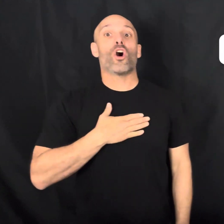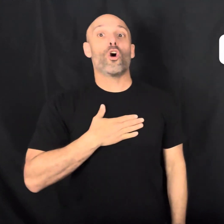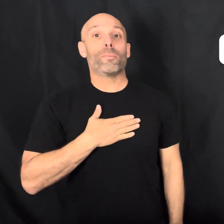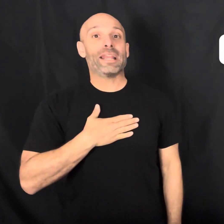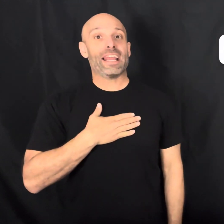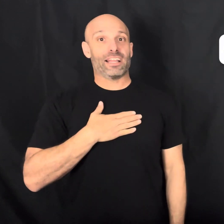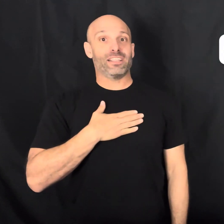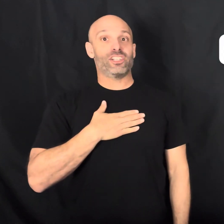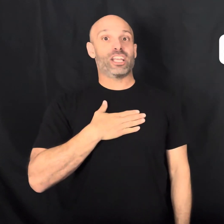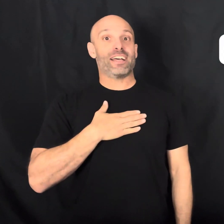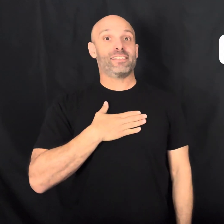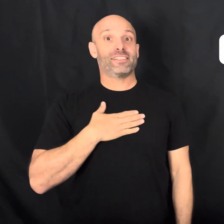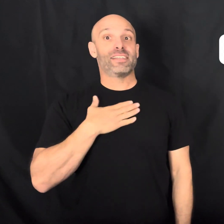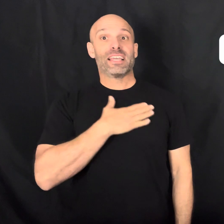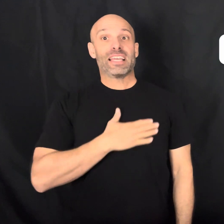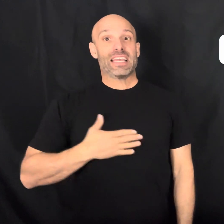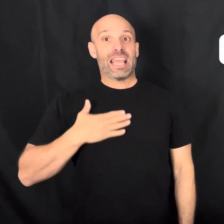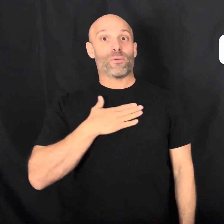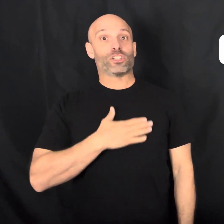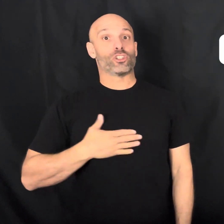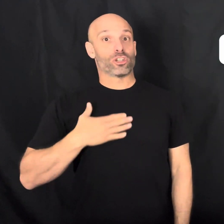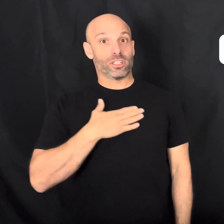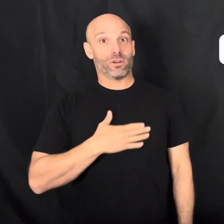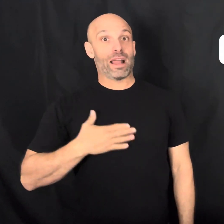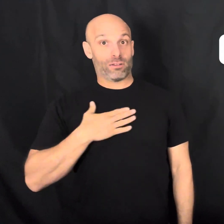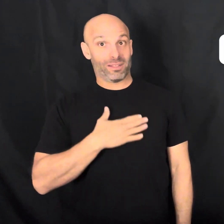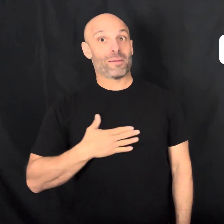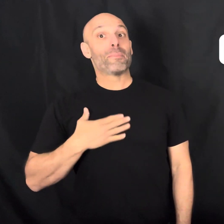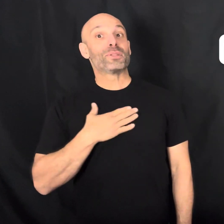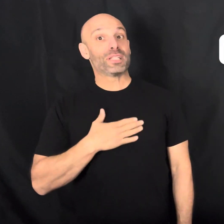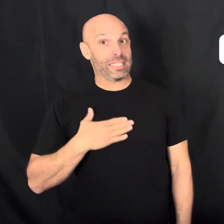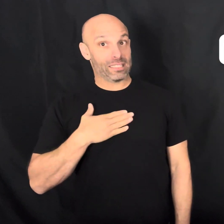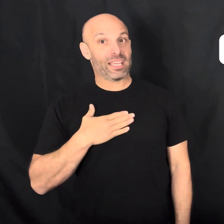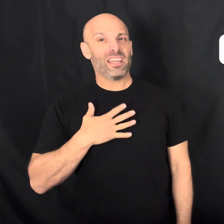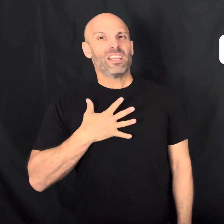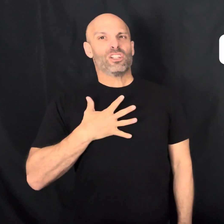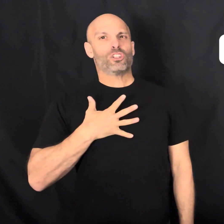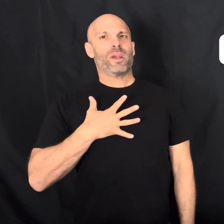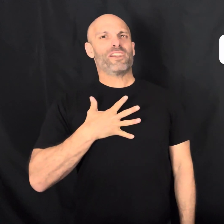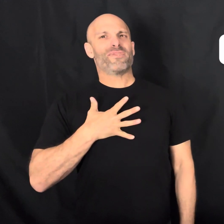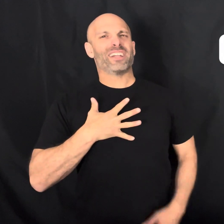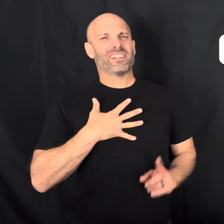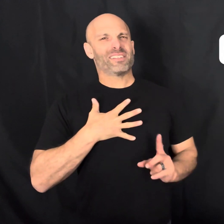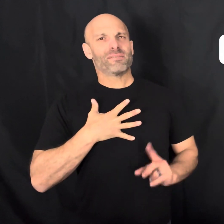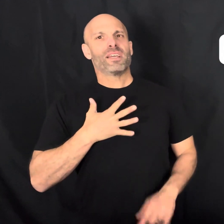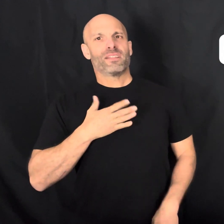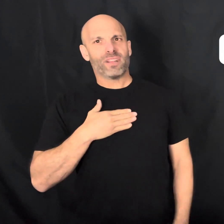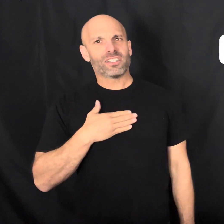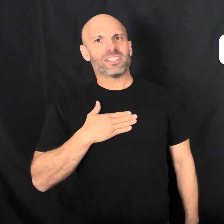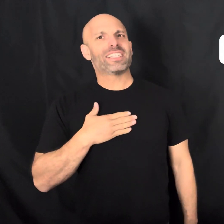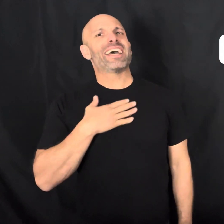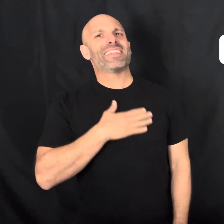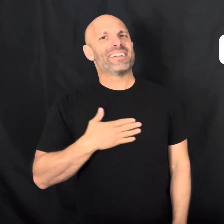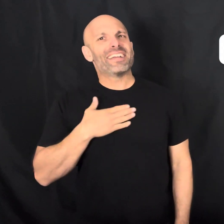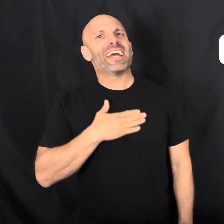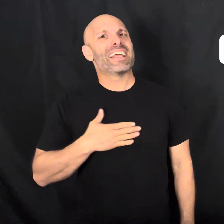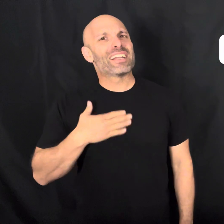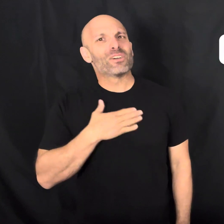open hand on the chest and we circle it around, please, okay? Don't spread your fingers. Fingers are together and it goes